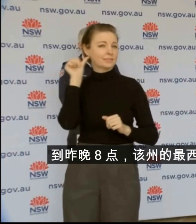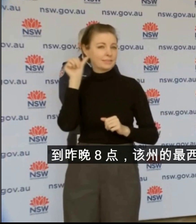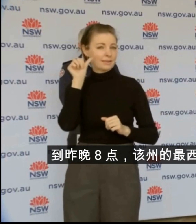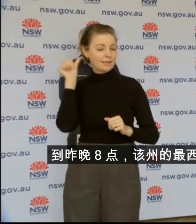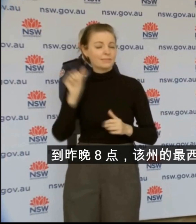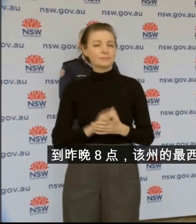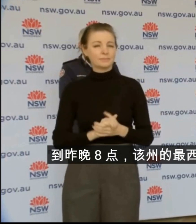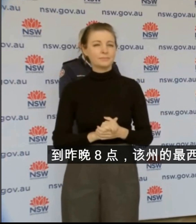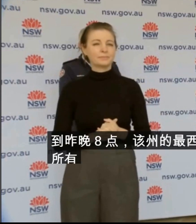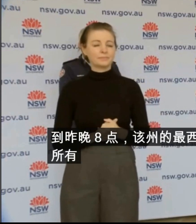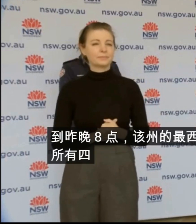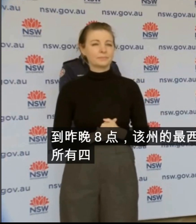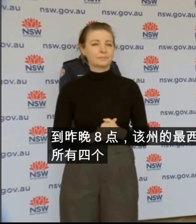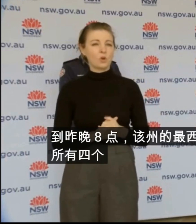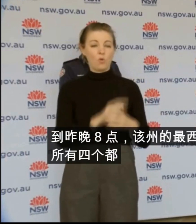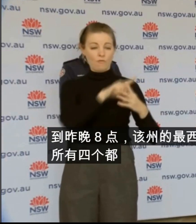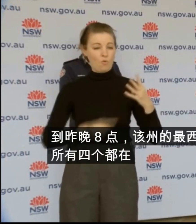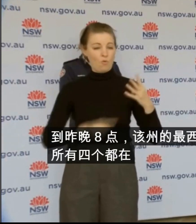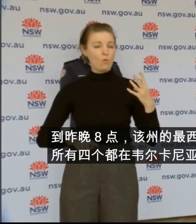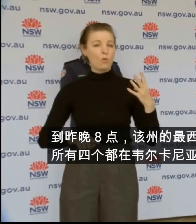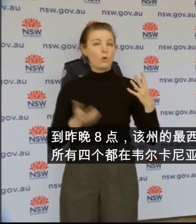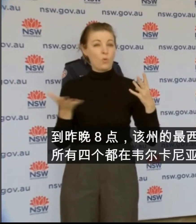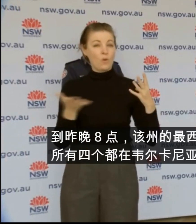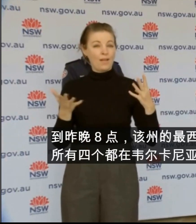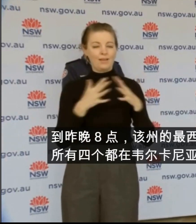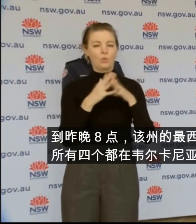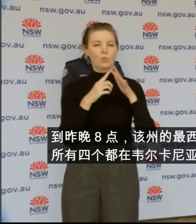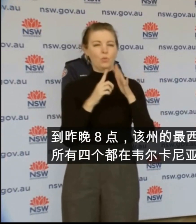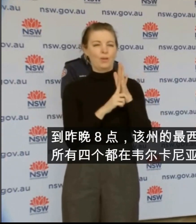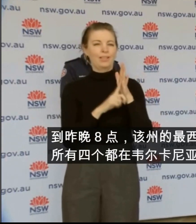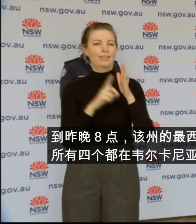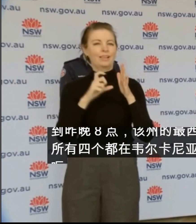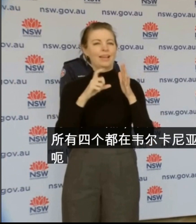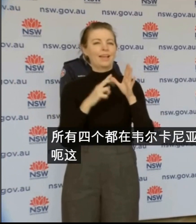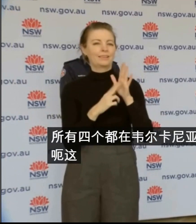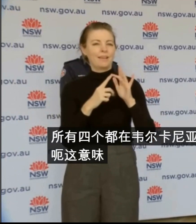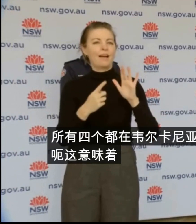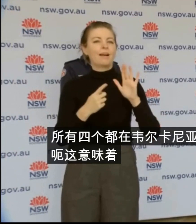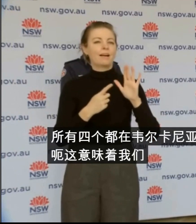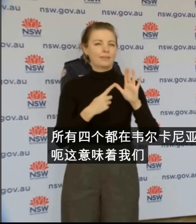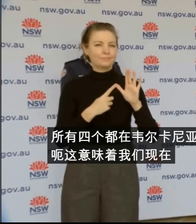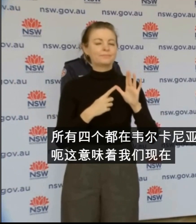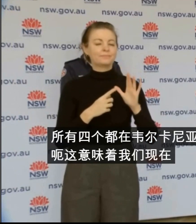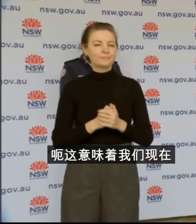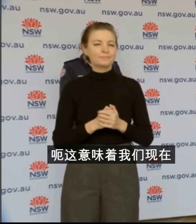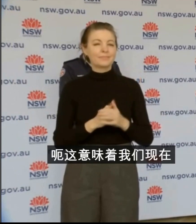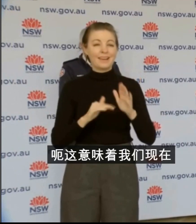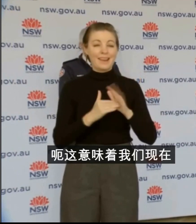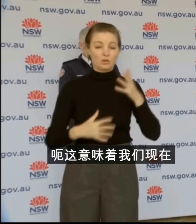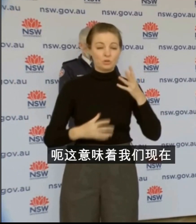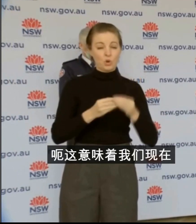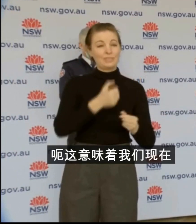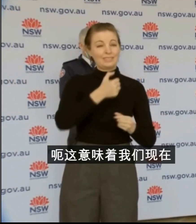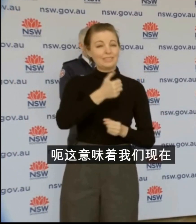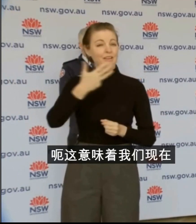night. All 4 of those were in Wilcannia. This means that we now have a total of